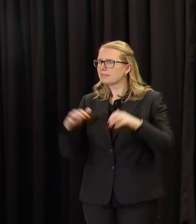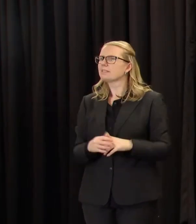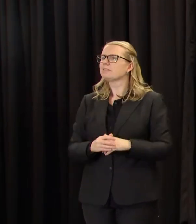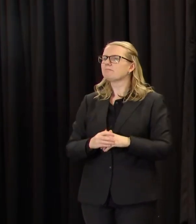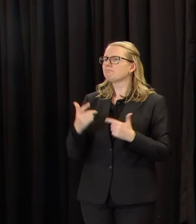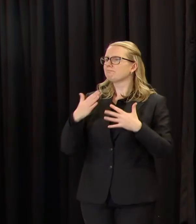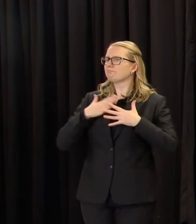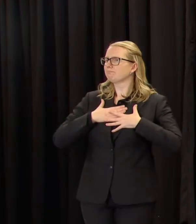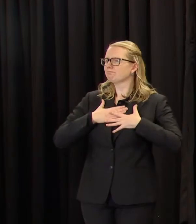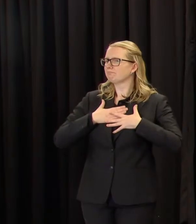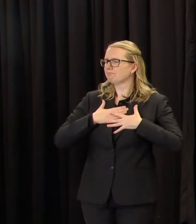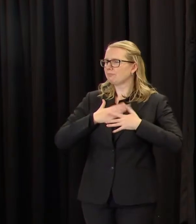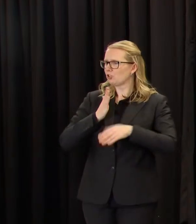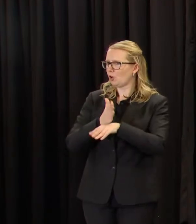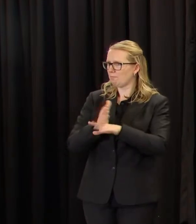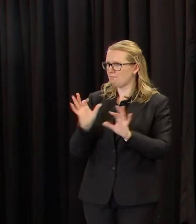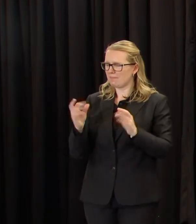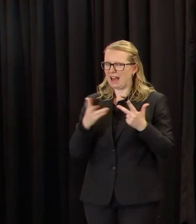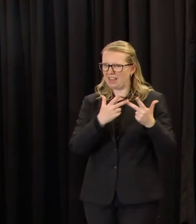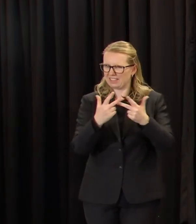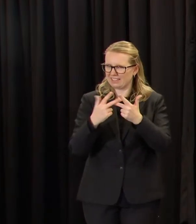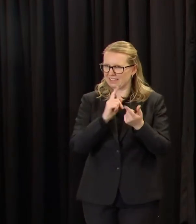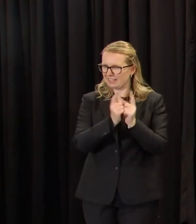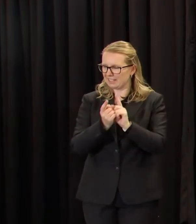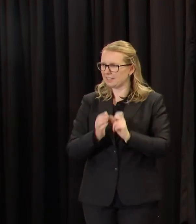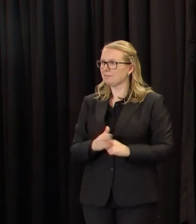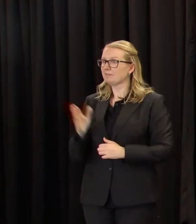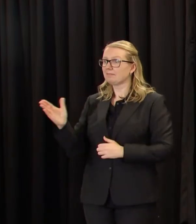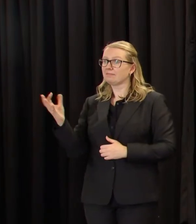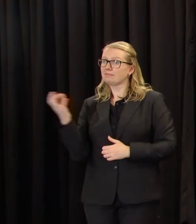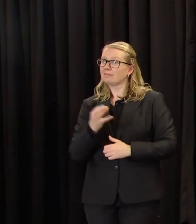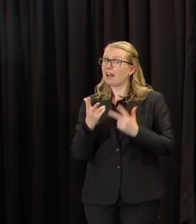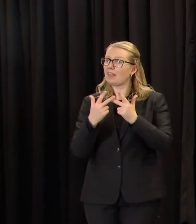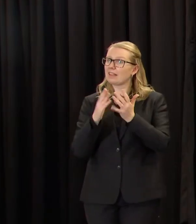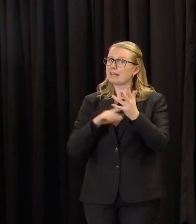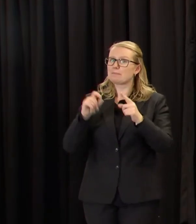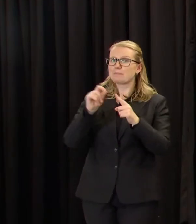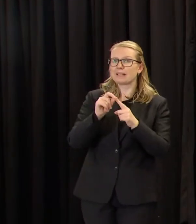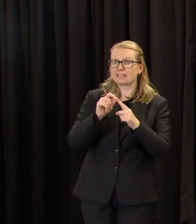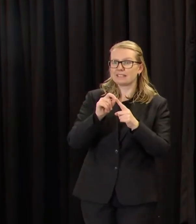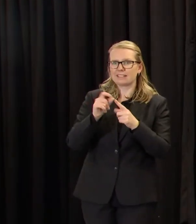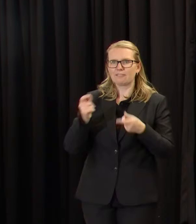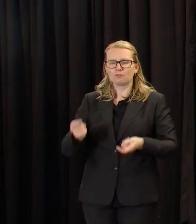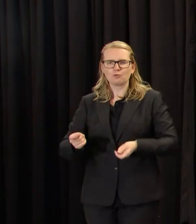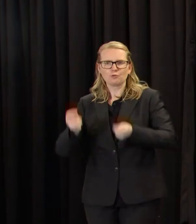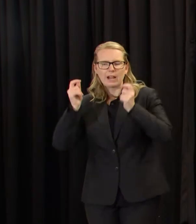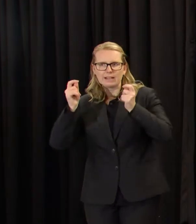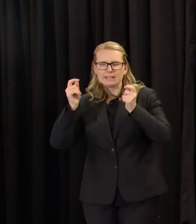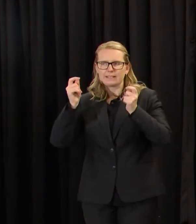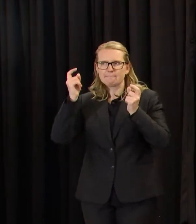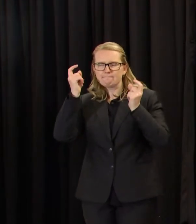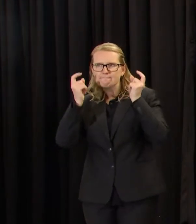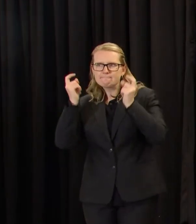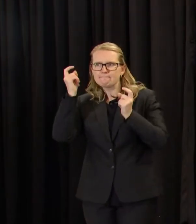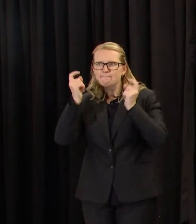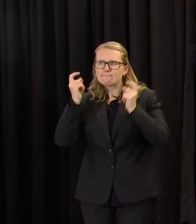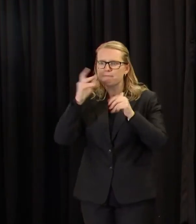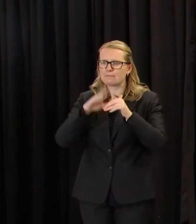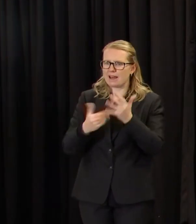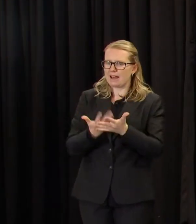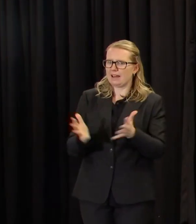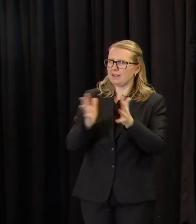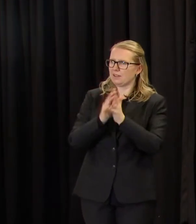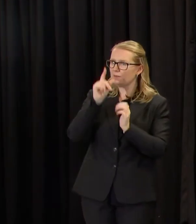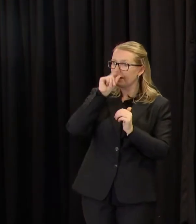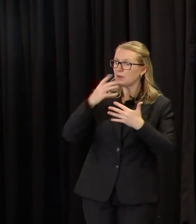that because that's not my job. My job is many other things. Other MPs, they've obviously raised their preferences for the way Parliament can be